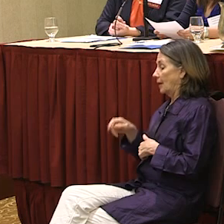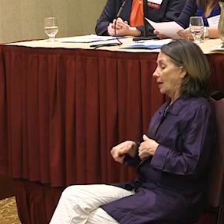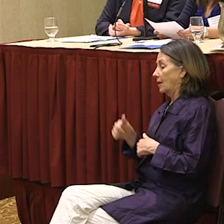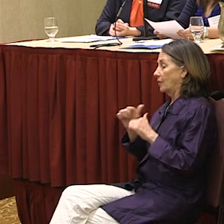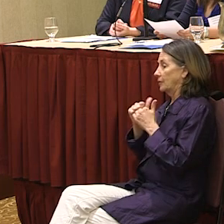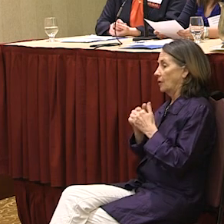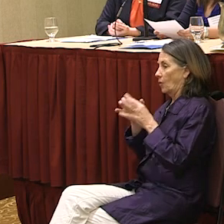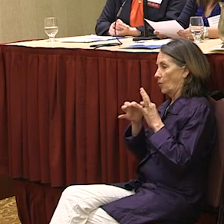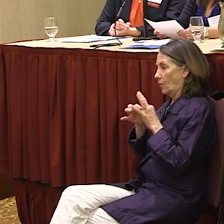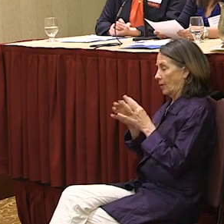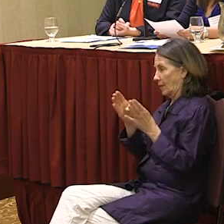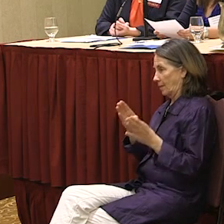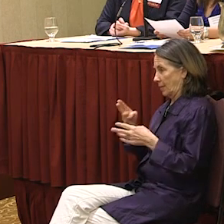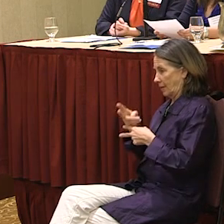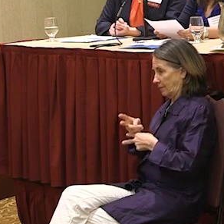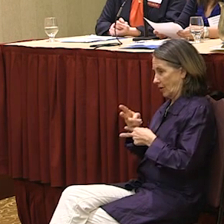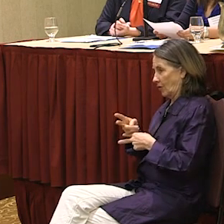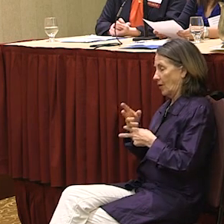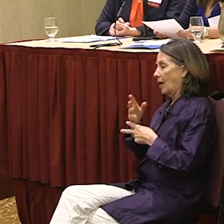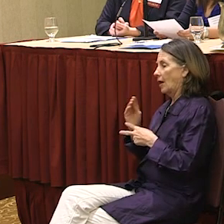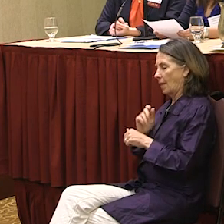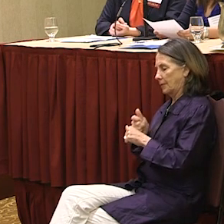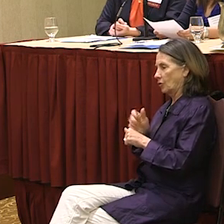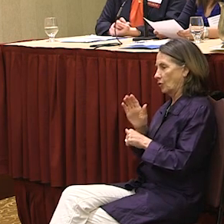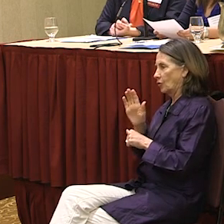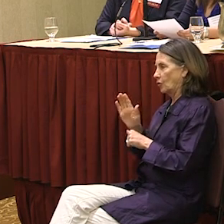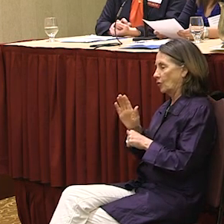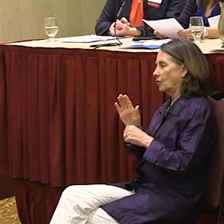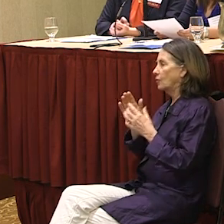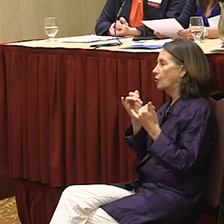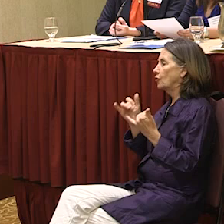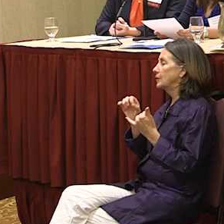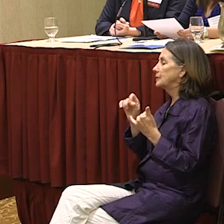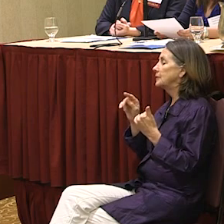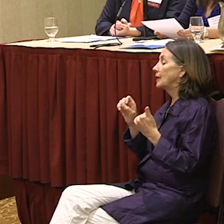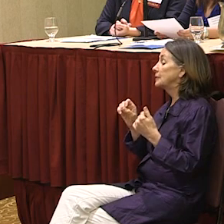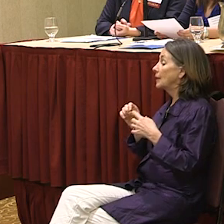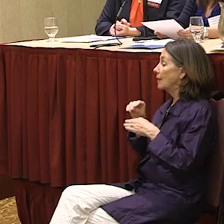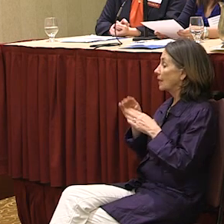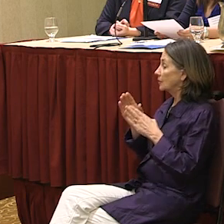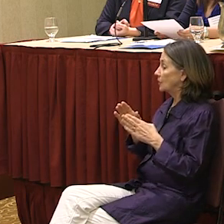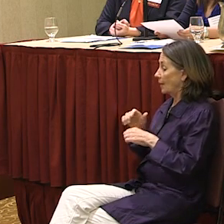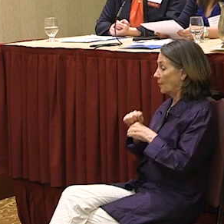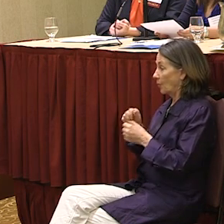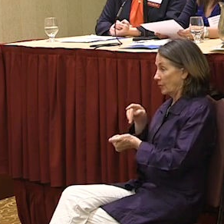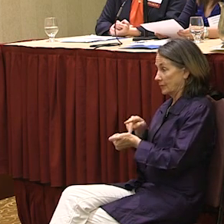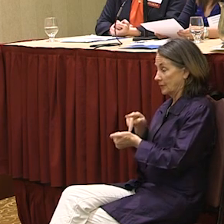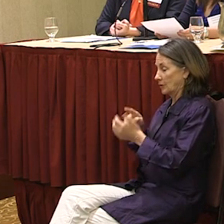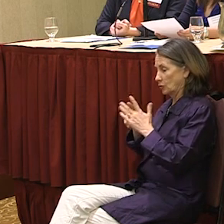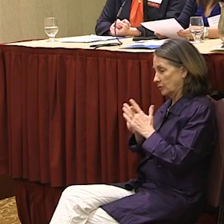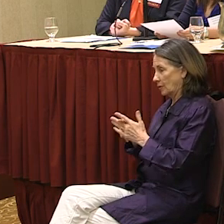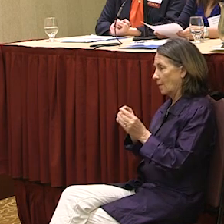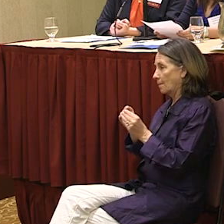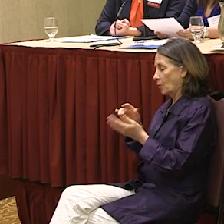able to coordinate plan of care with Jenny and are updated on her current status. As well as we were able to get her a counselor and an appointment with a psychiatrist to get her started on